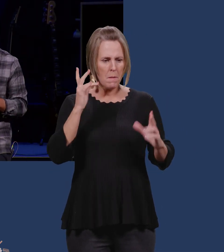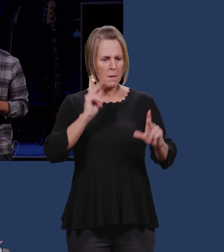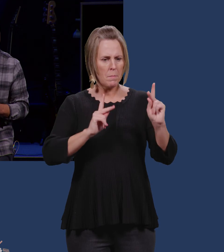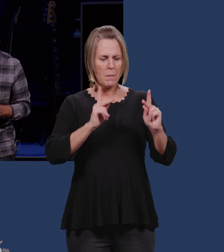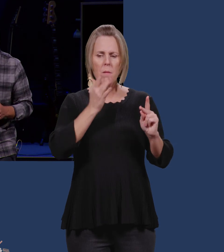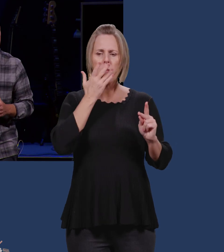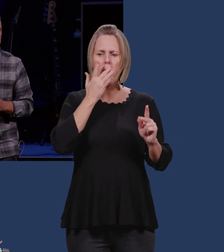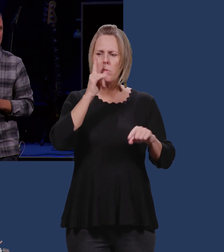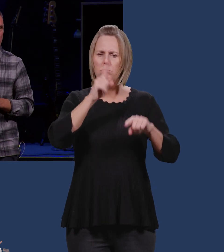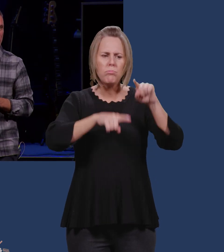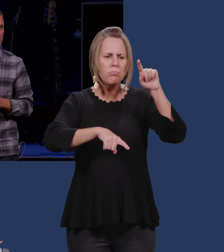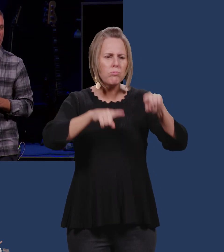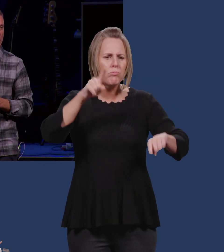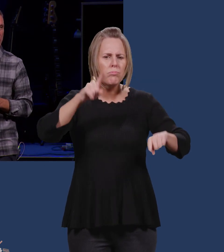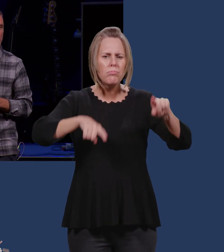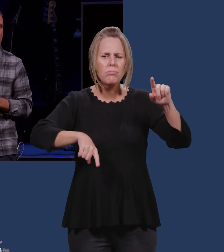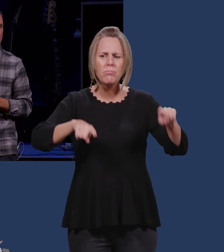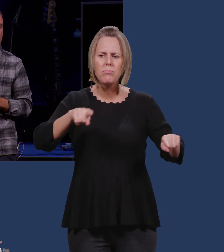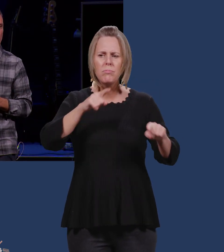and multicultural.